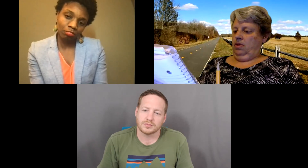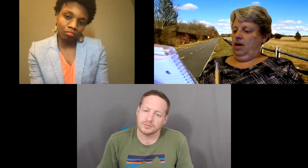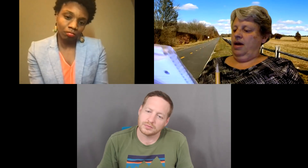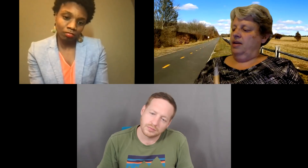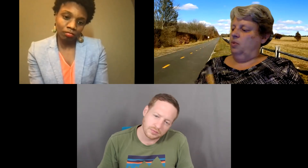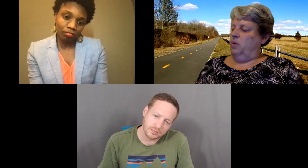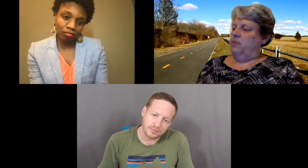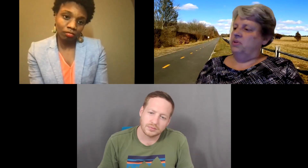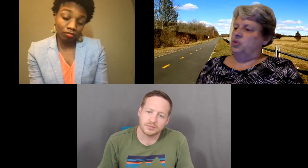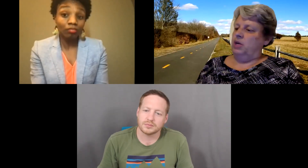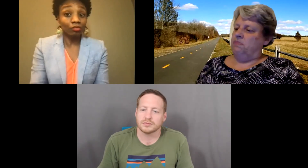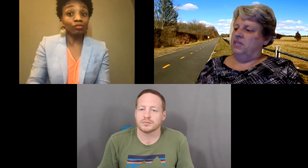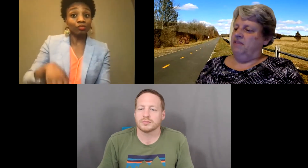I know one was James Litvack